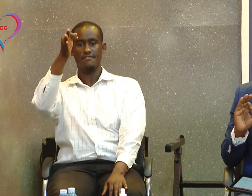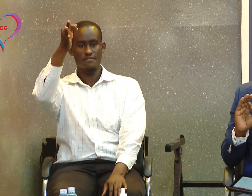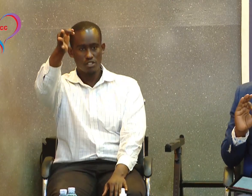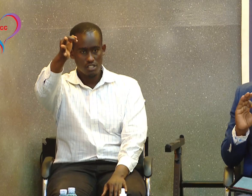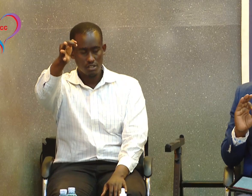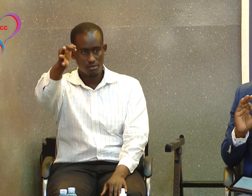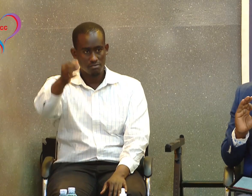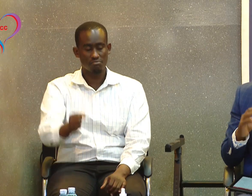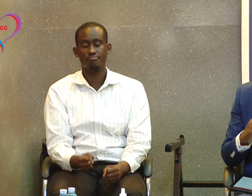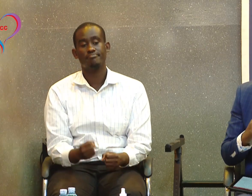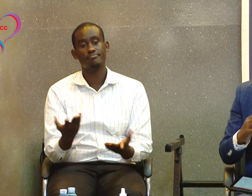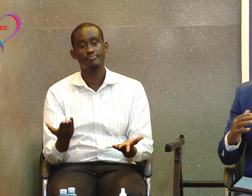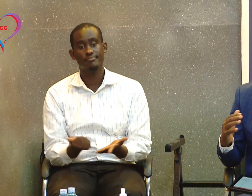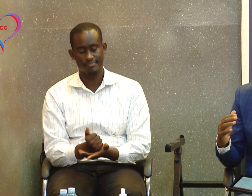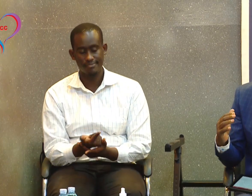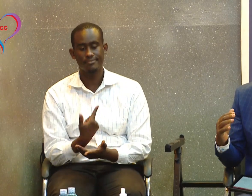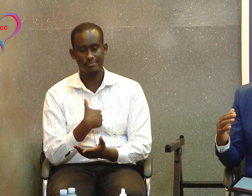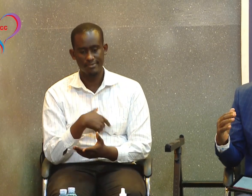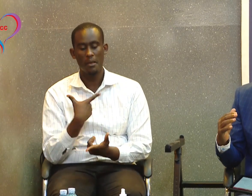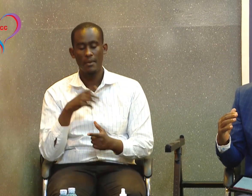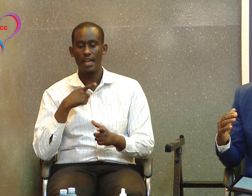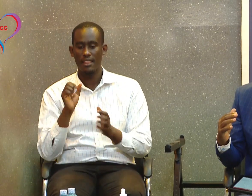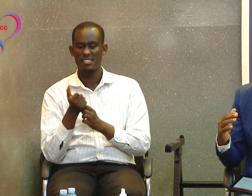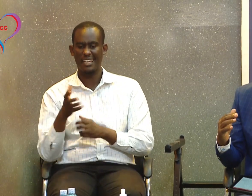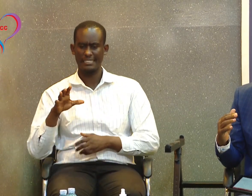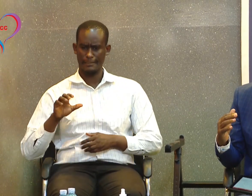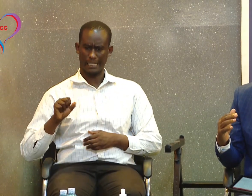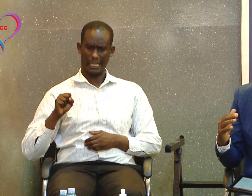In other versions, NIV says, I stretch.